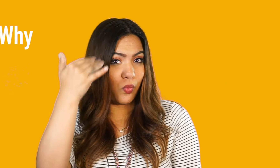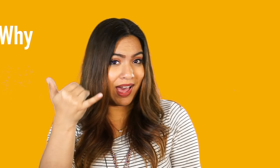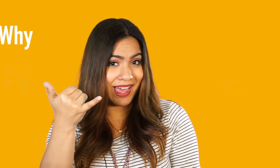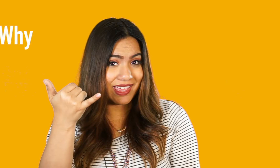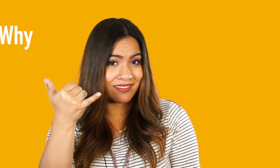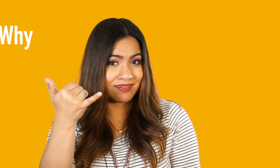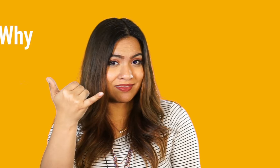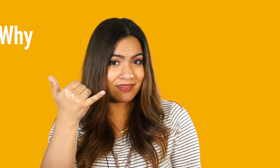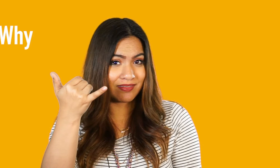why,